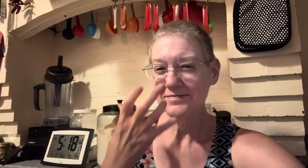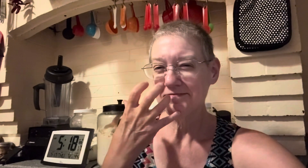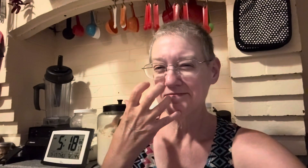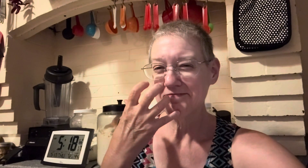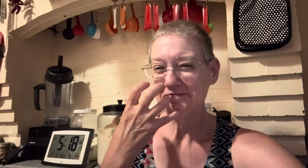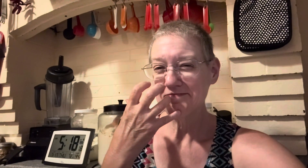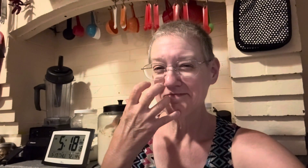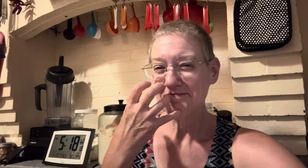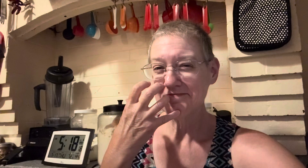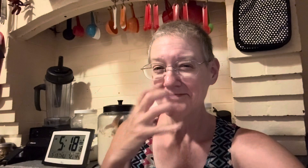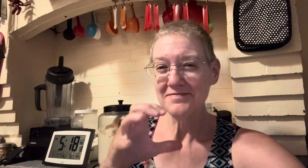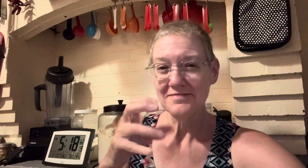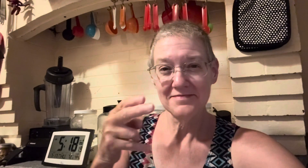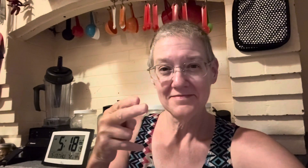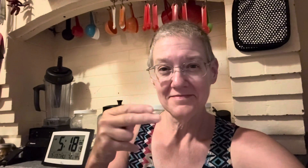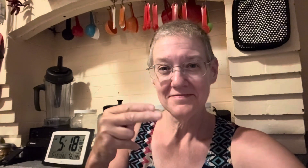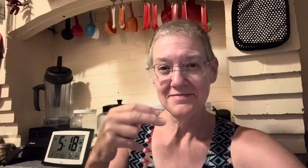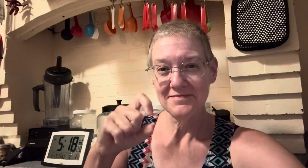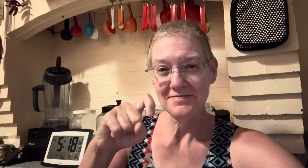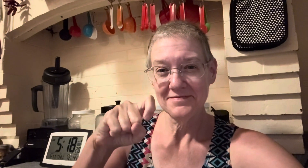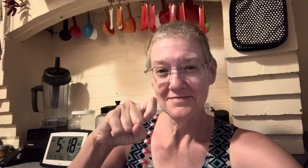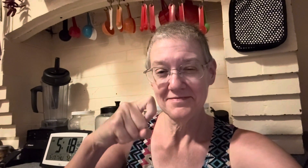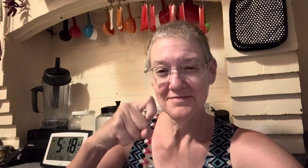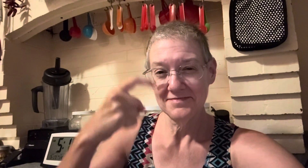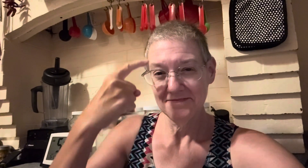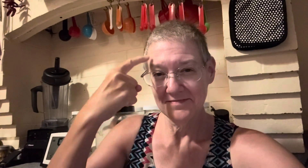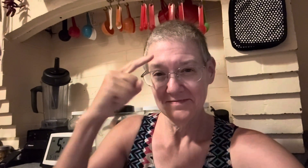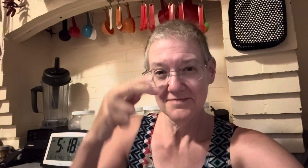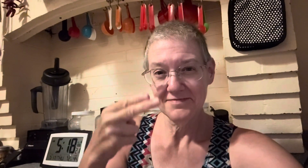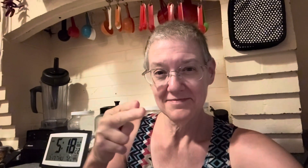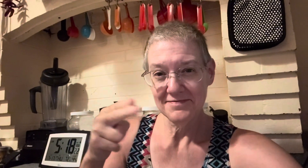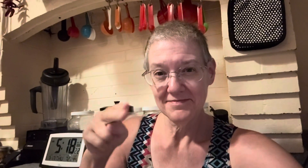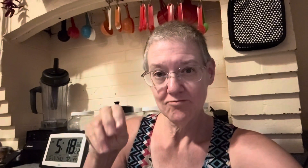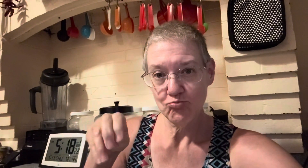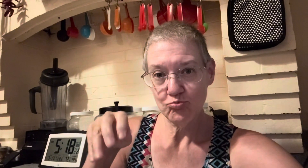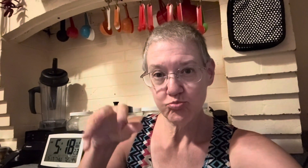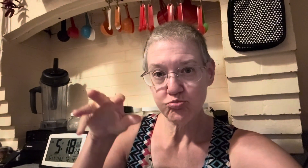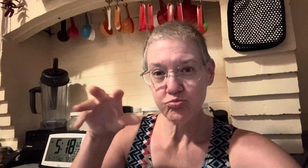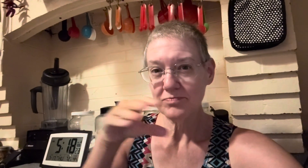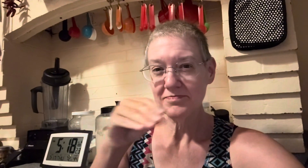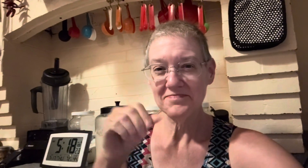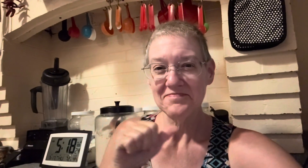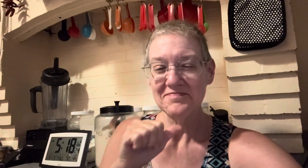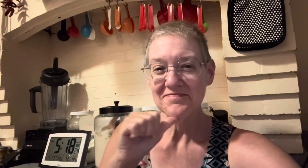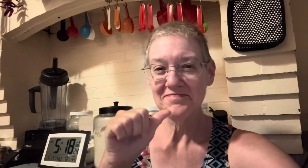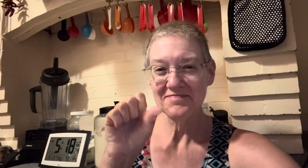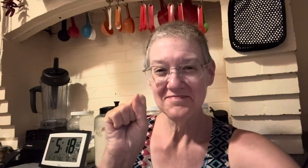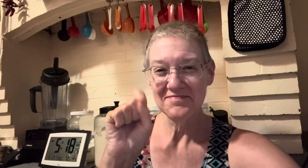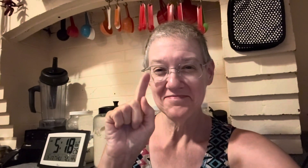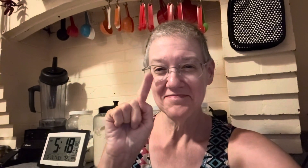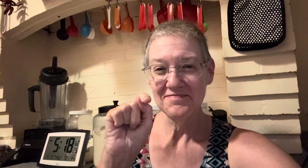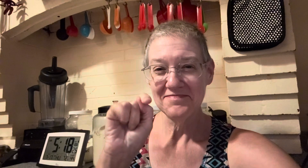Hot butter is the key for the eggs puffing up and not sticking to the pan.